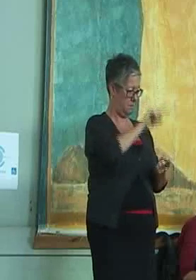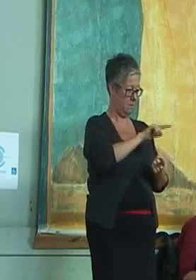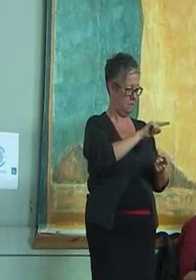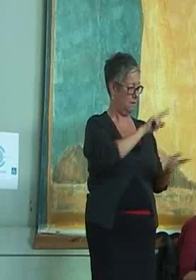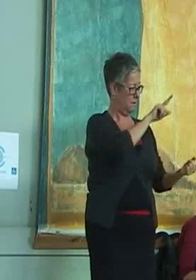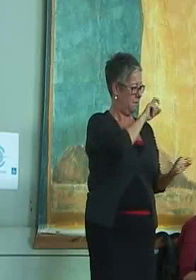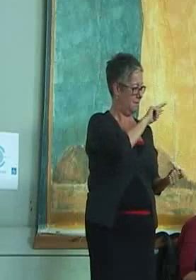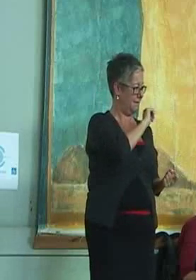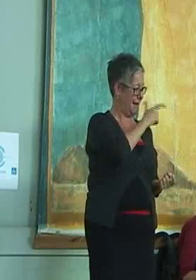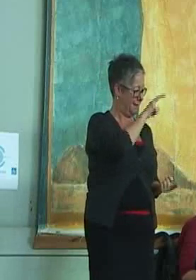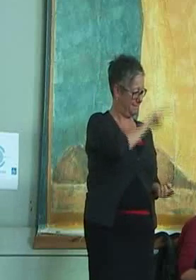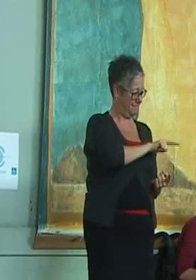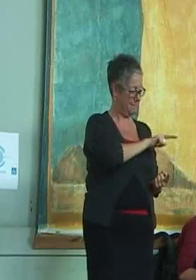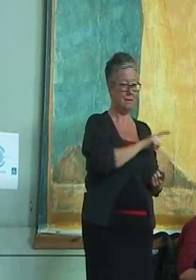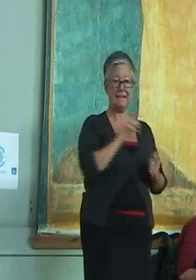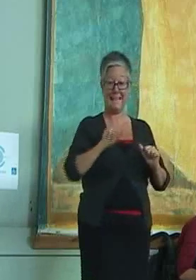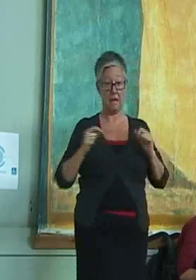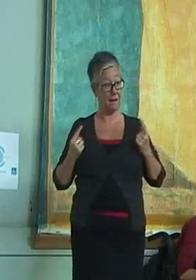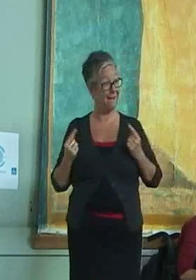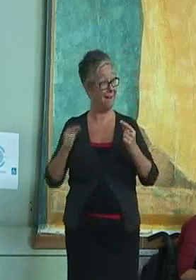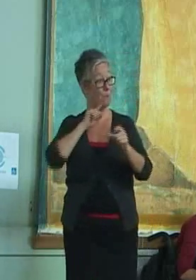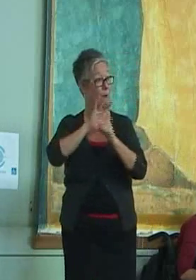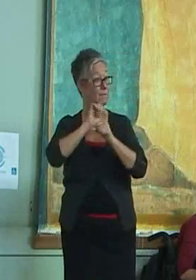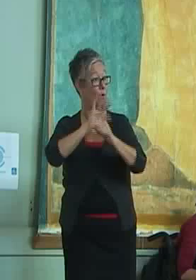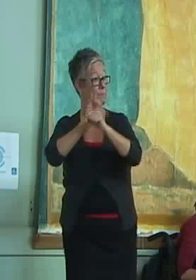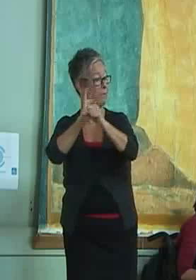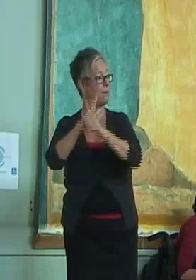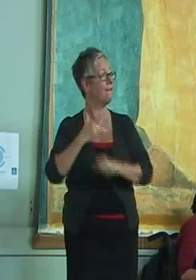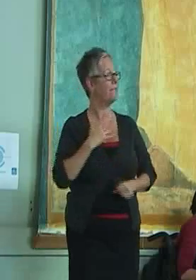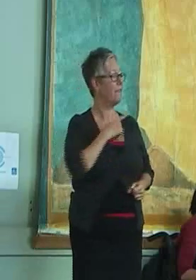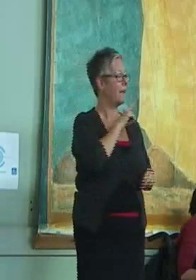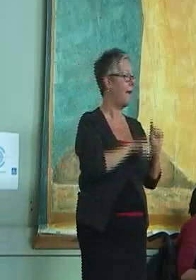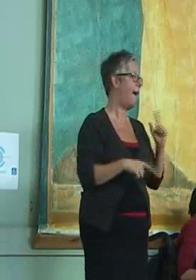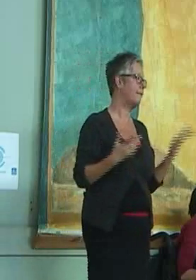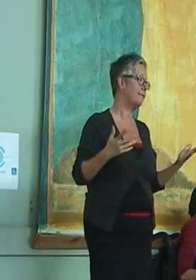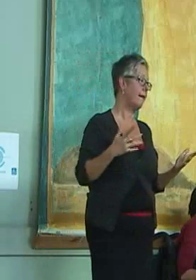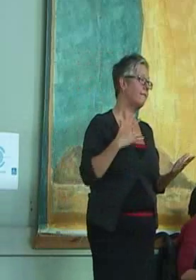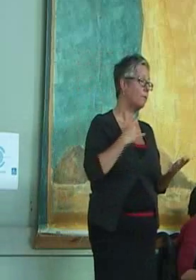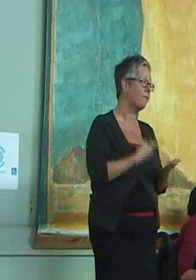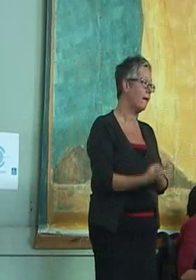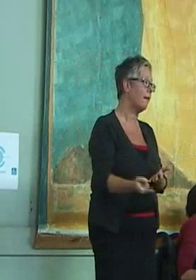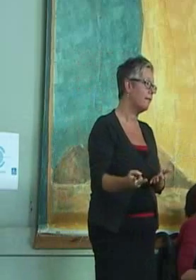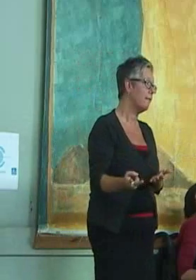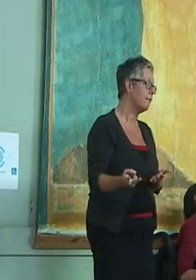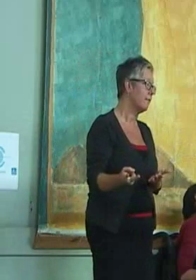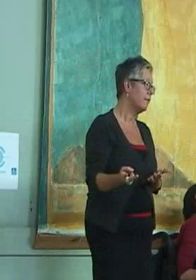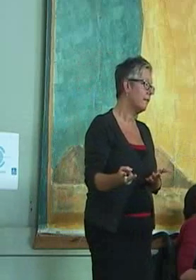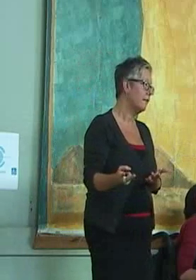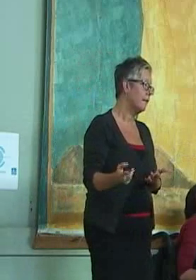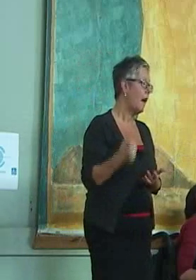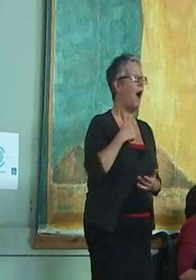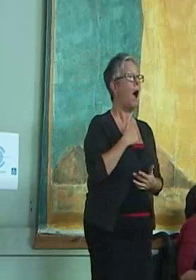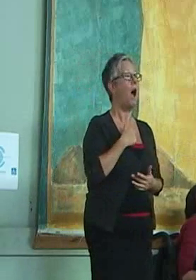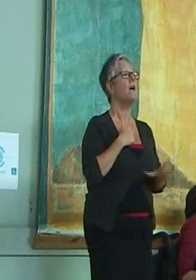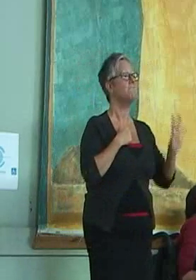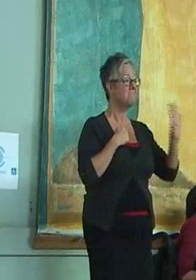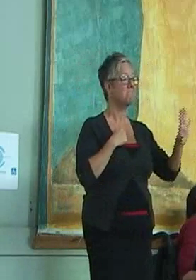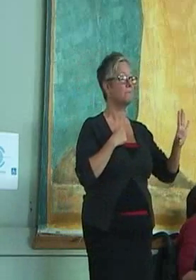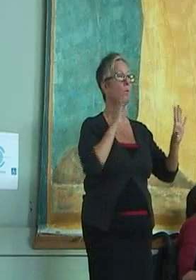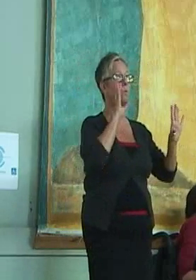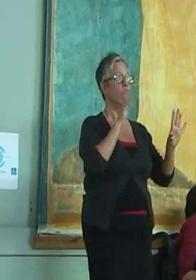math says no. And I want to be the one to deliver real value to